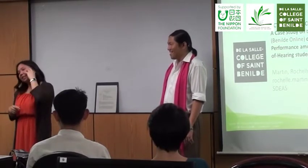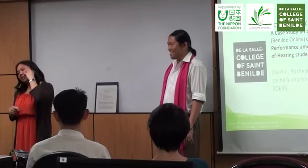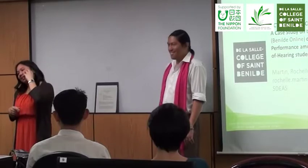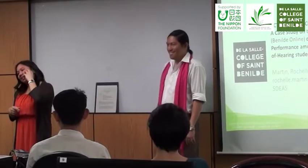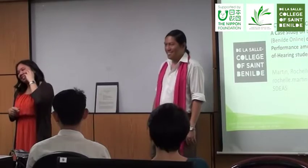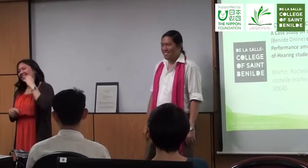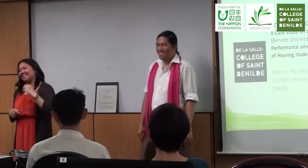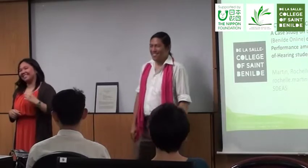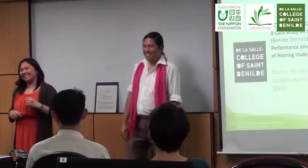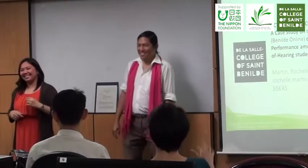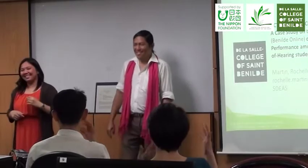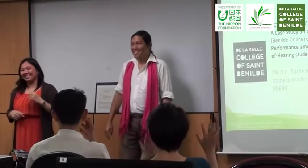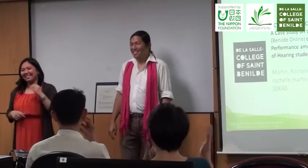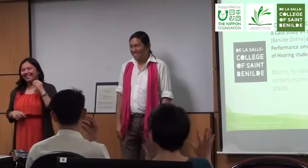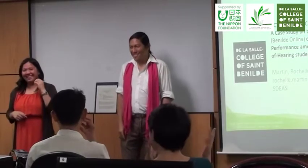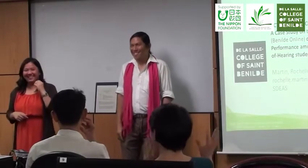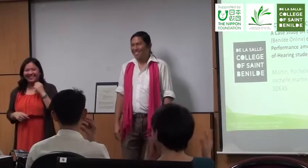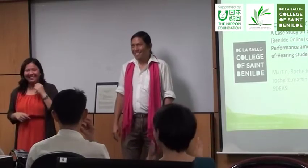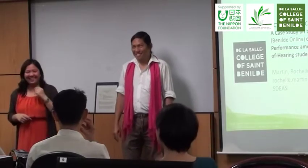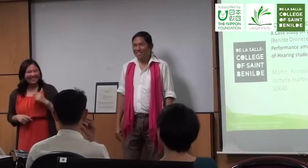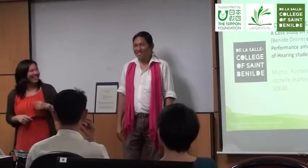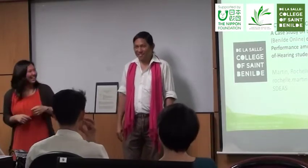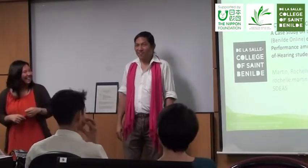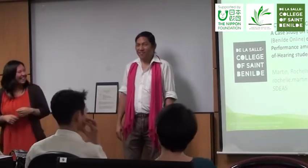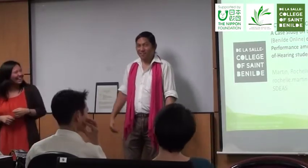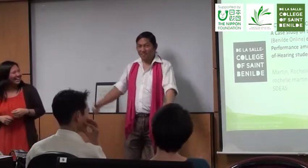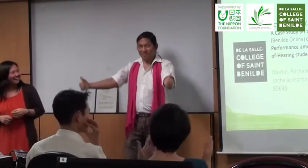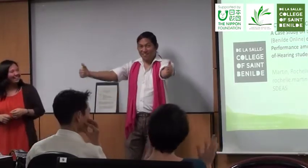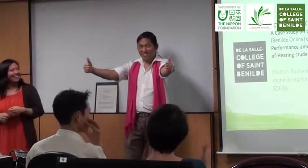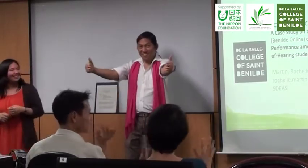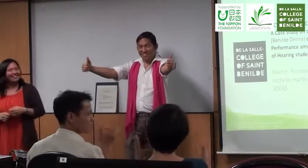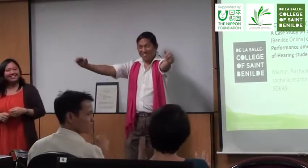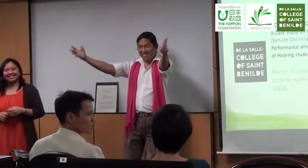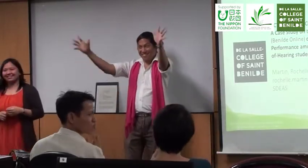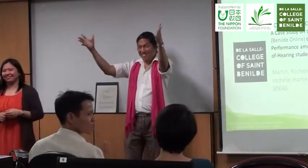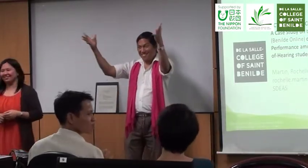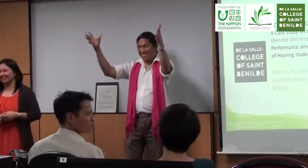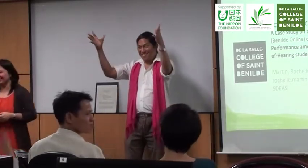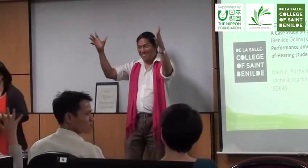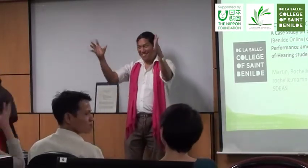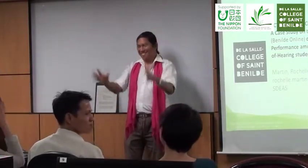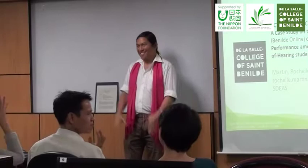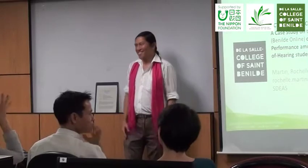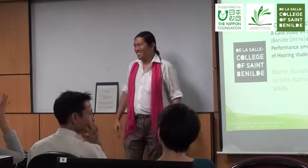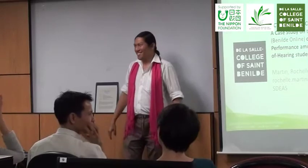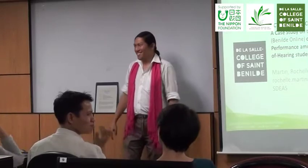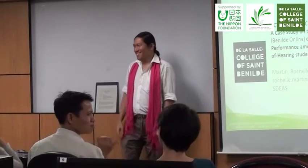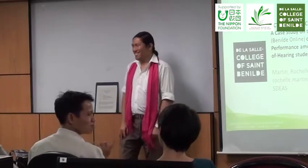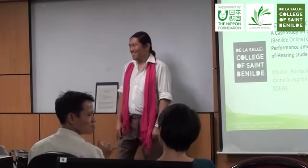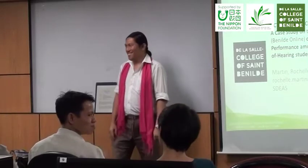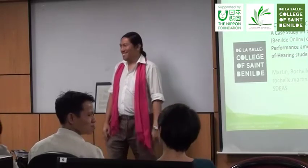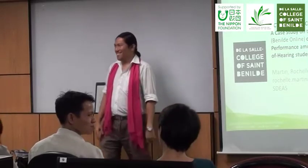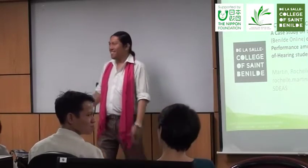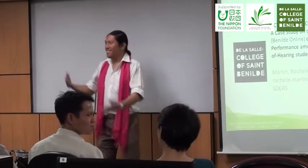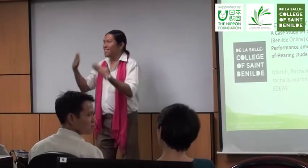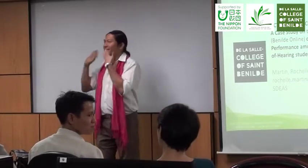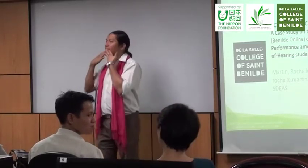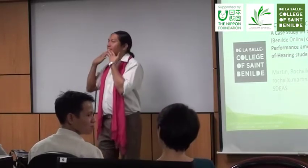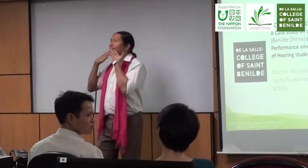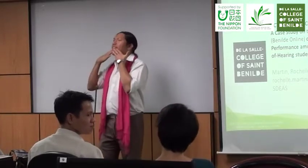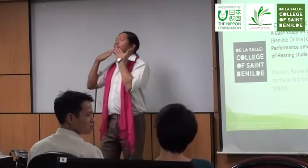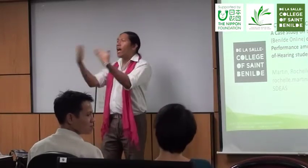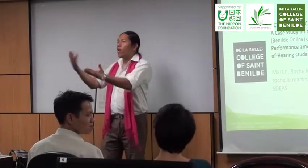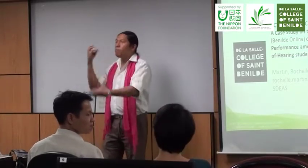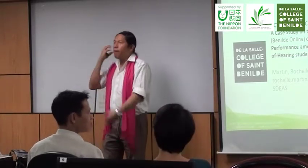See? And this is my sign model. Alright. Okay, let's get rid of that.